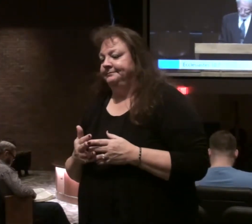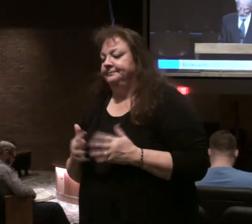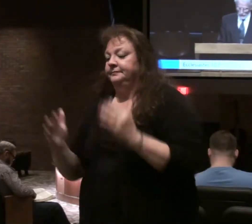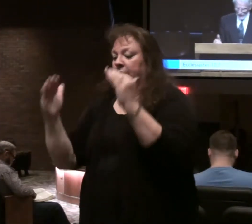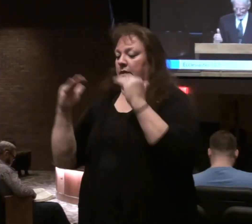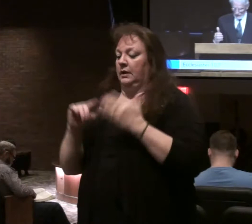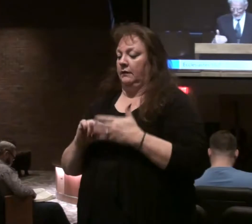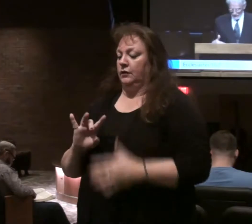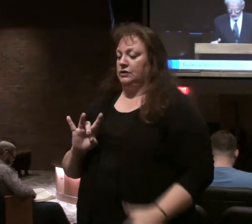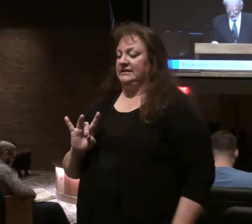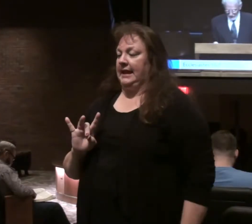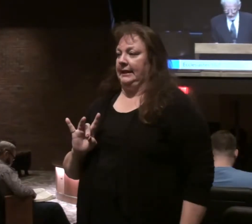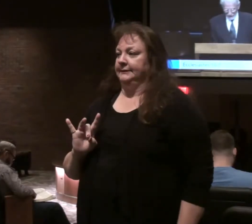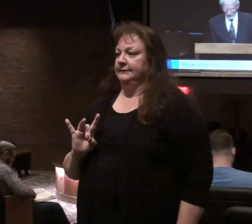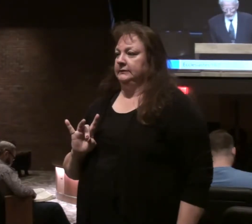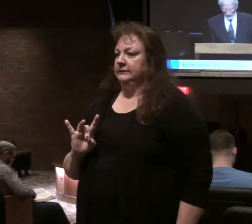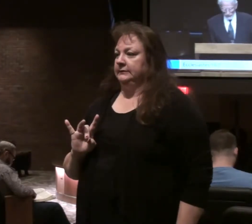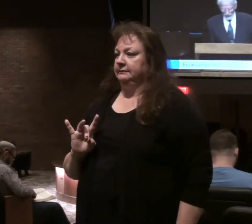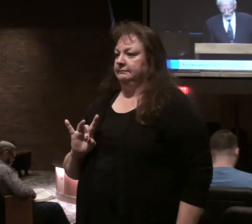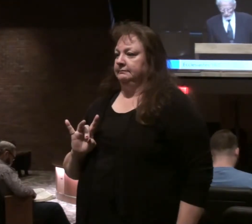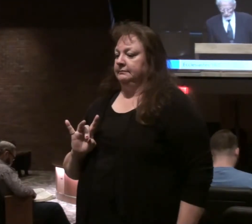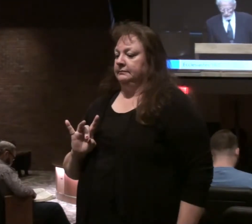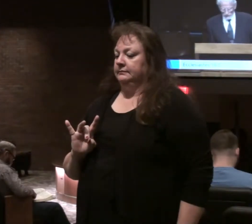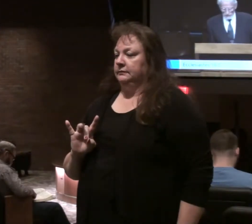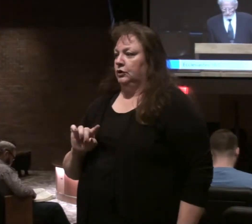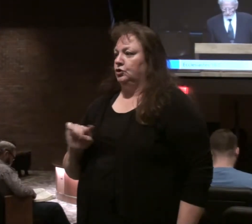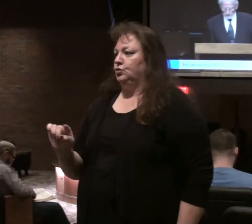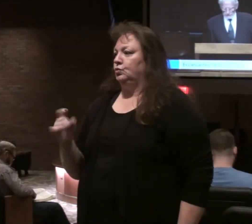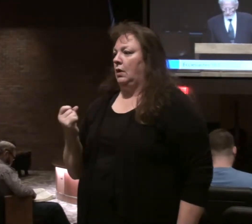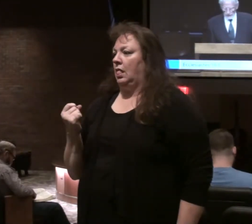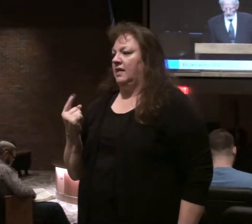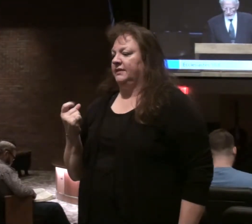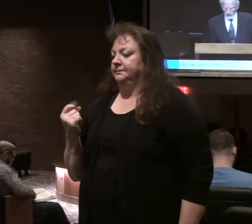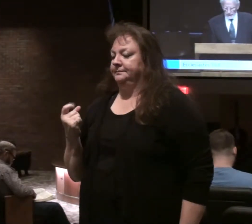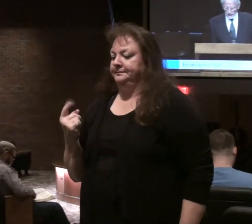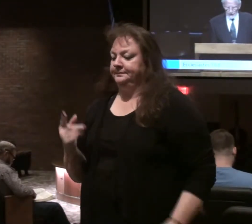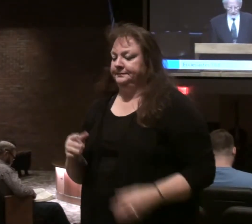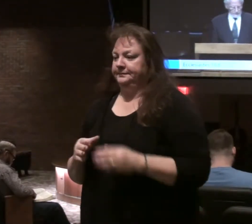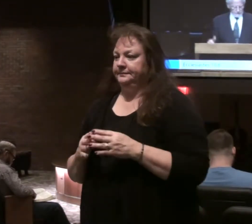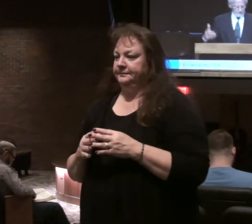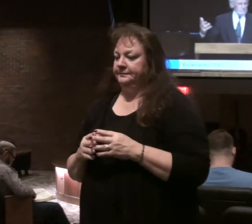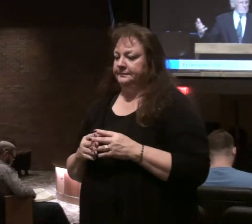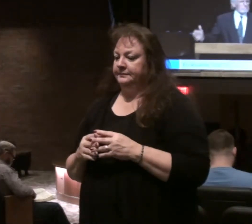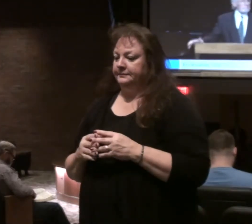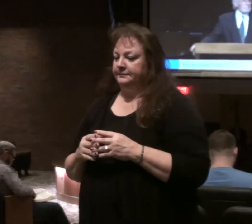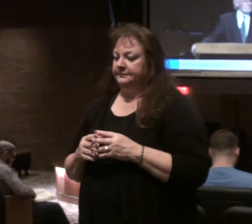then in verses 8 and following, 8 to 11,